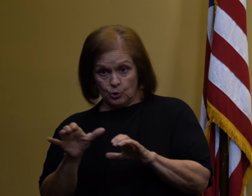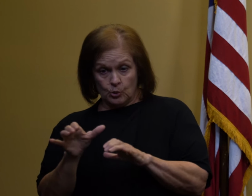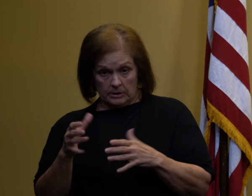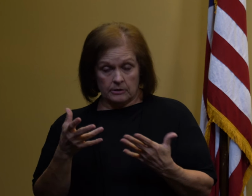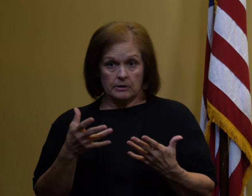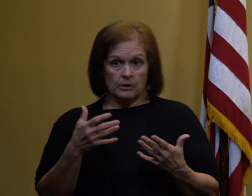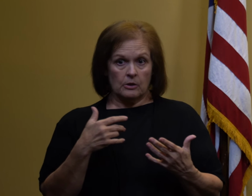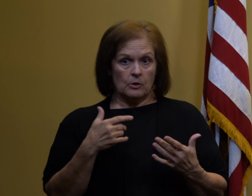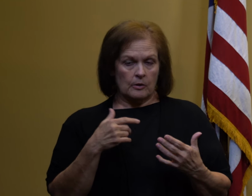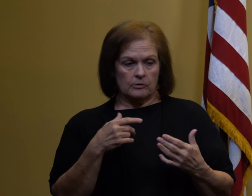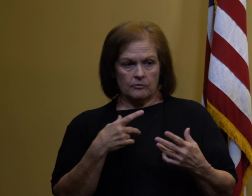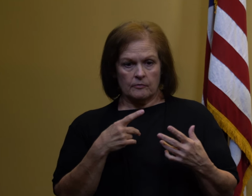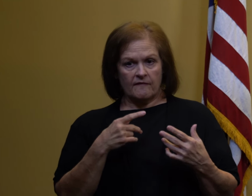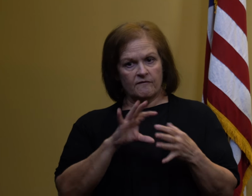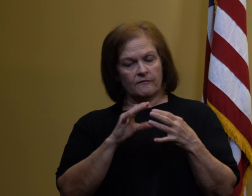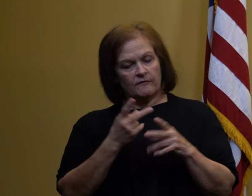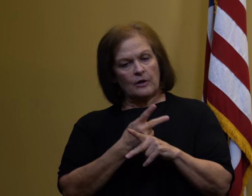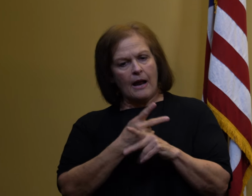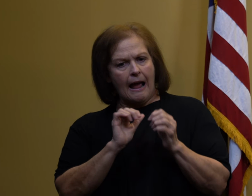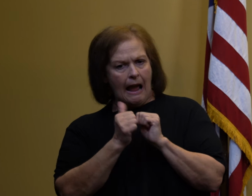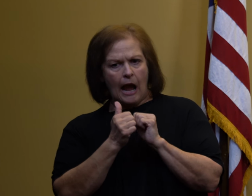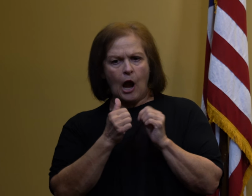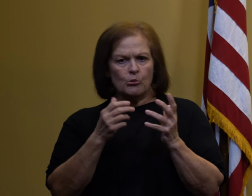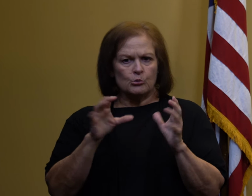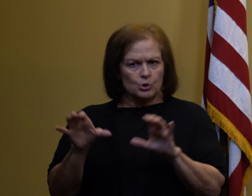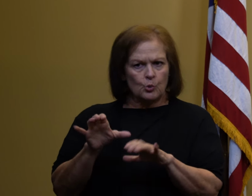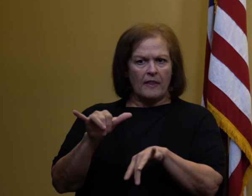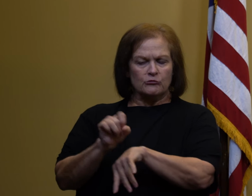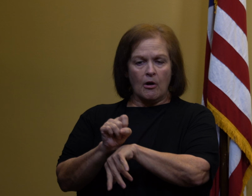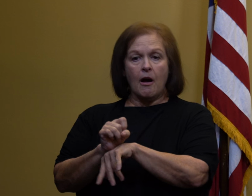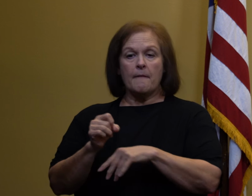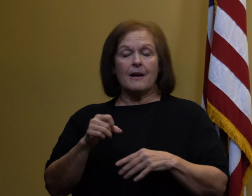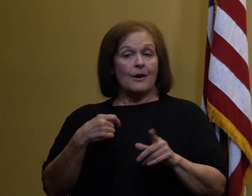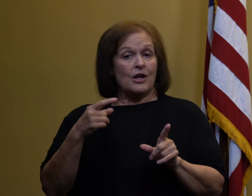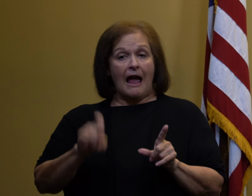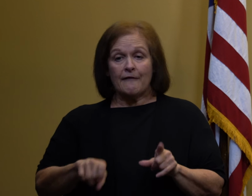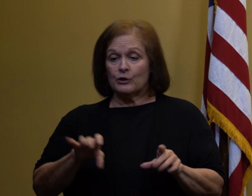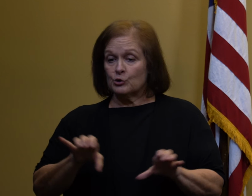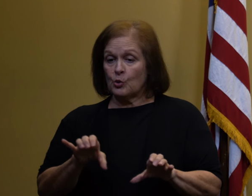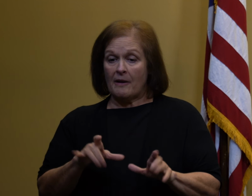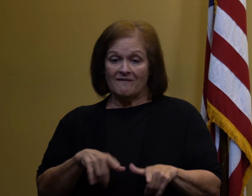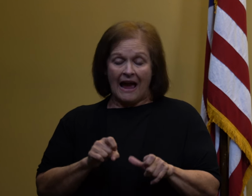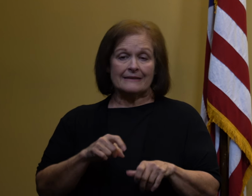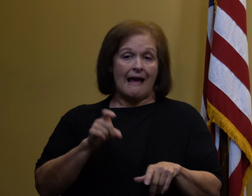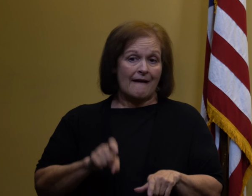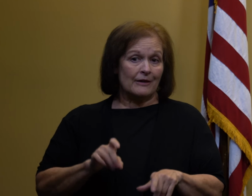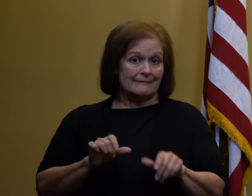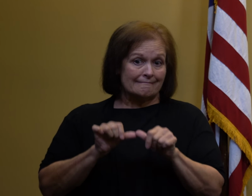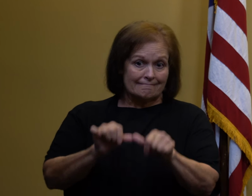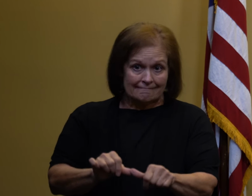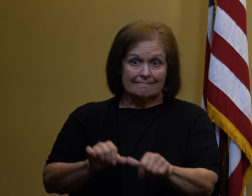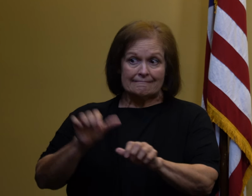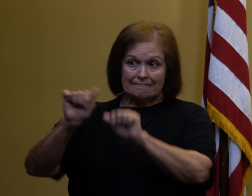say. And that is, when you're talking about removing graffiti, you have to do it swiftly and you have to be consistent. Once